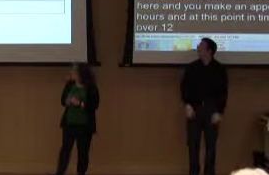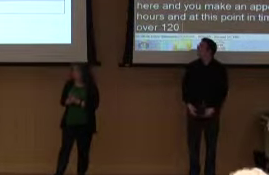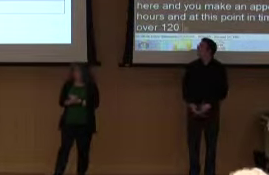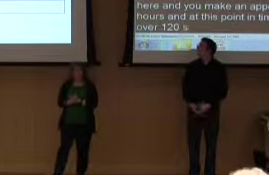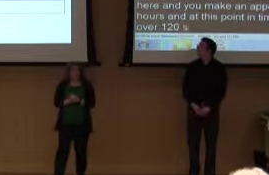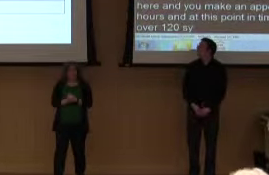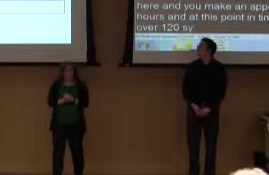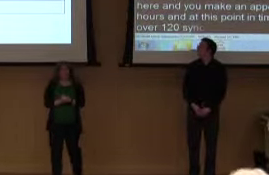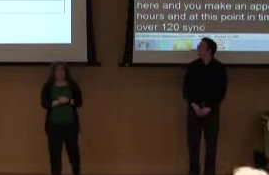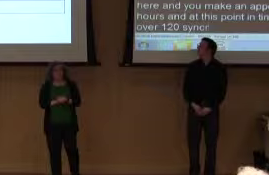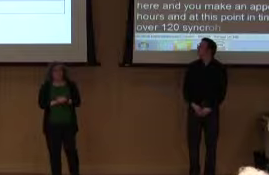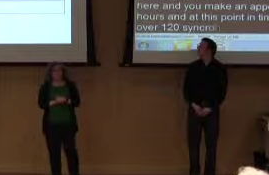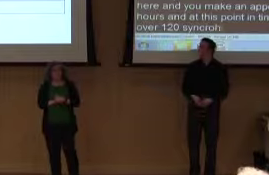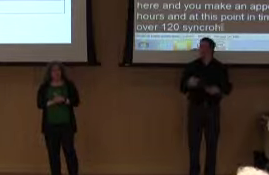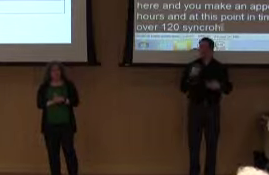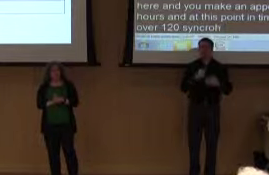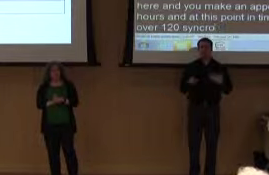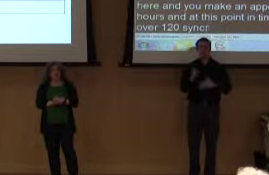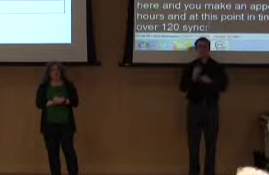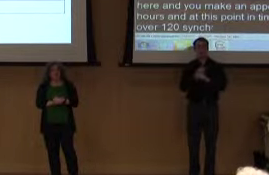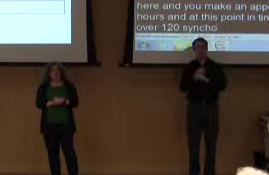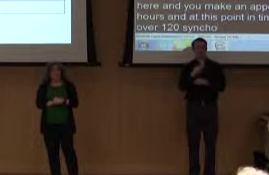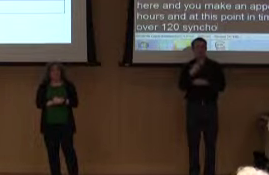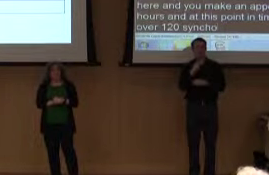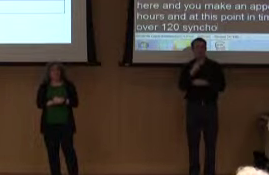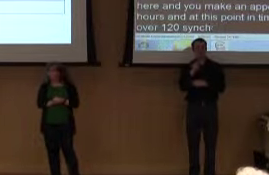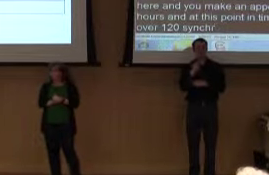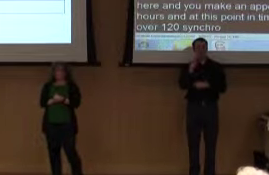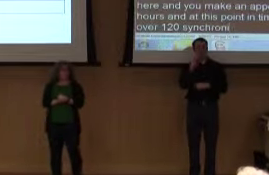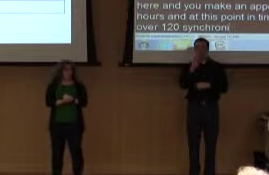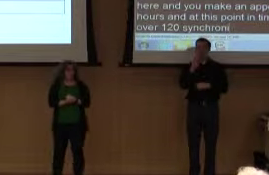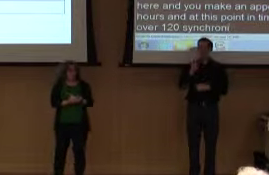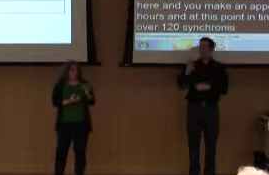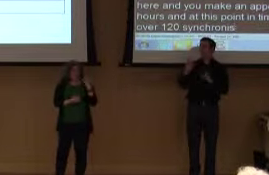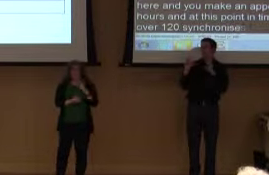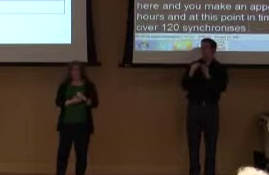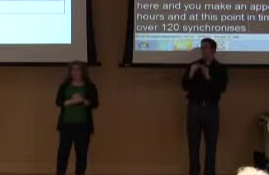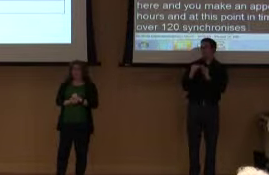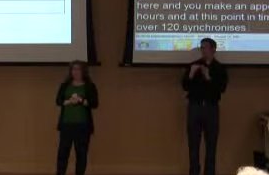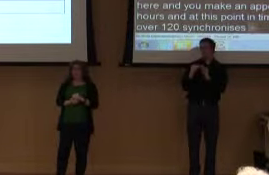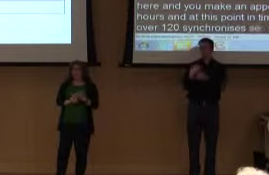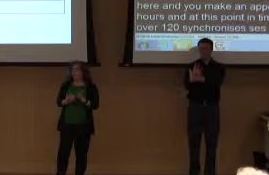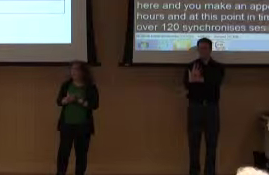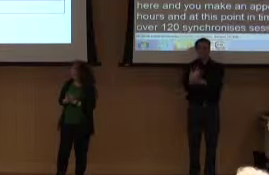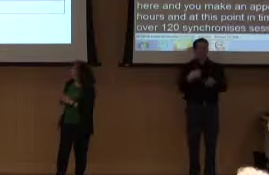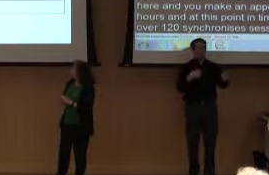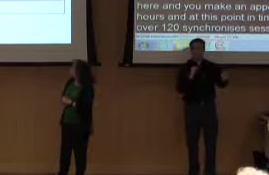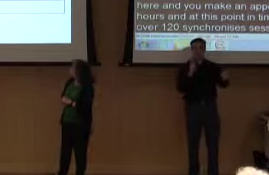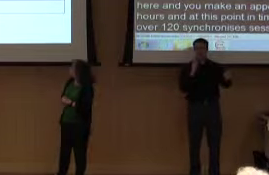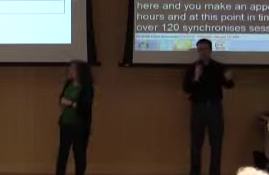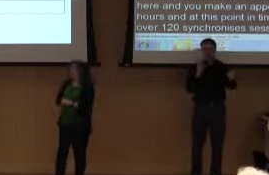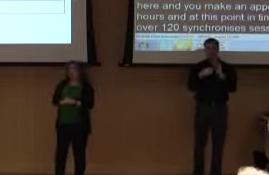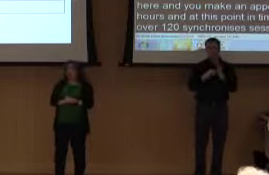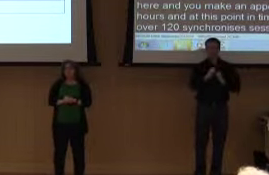And we primarily use the Google Hangouts as our web conferencing platform. And again, Austin's going to show you how cool that can